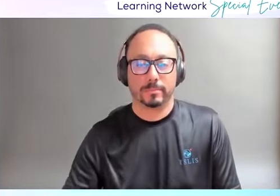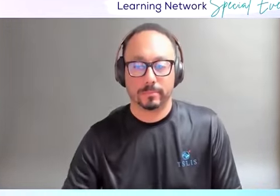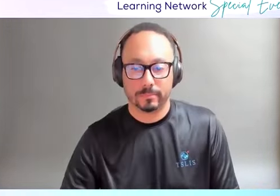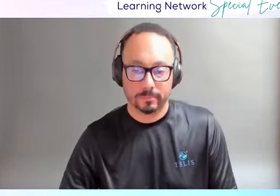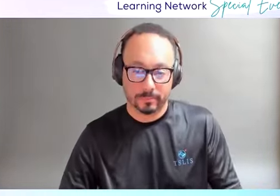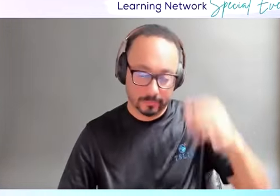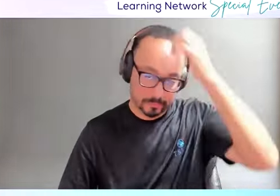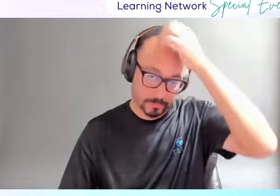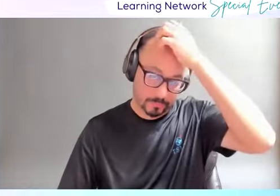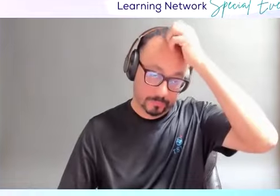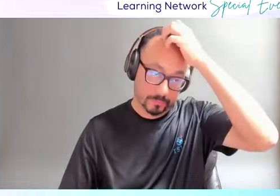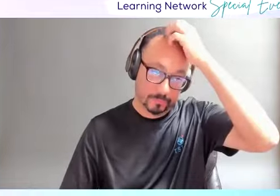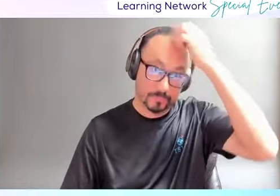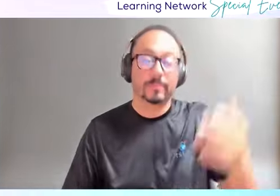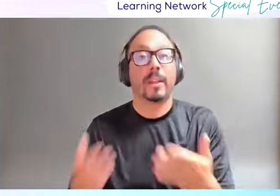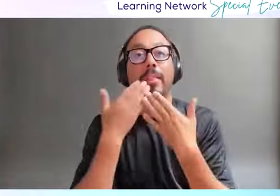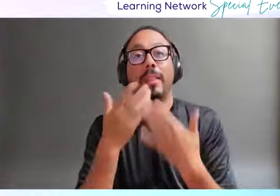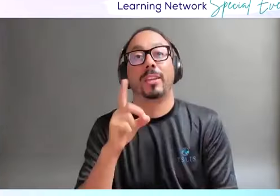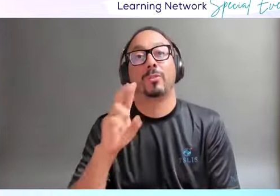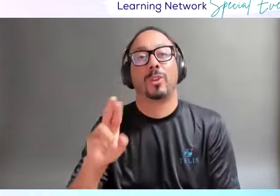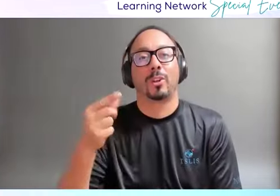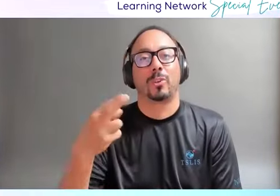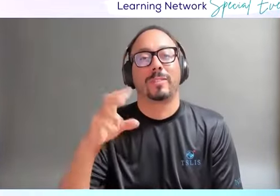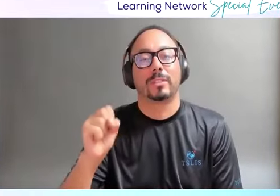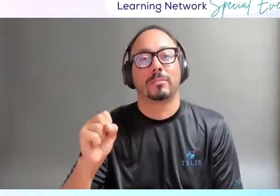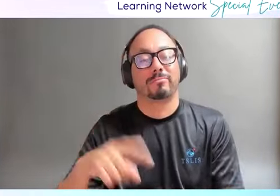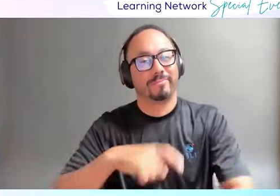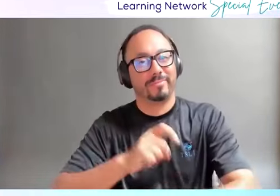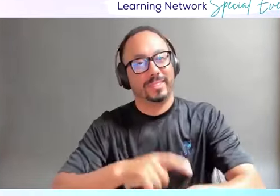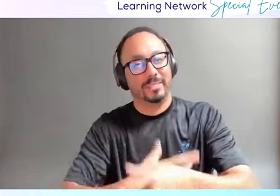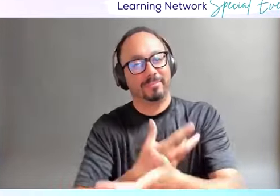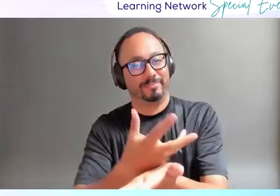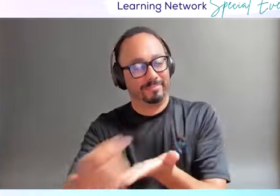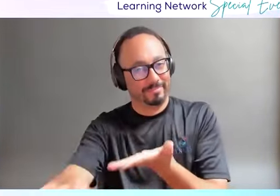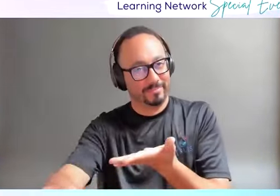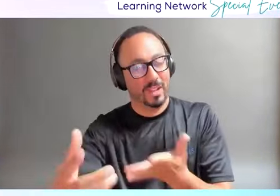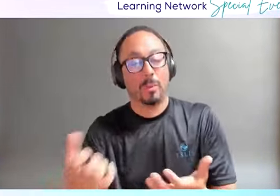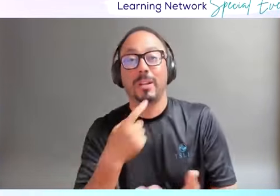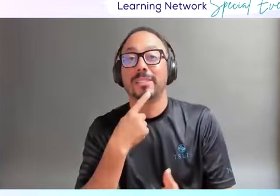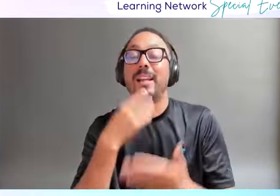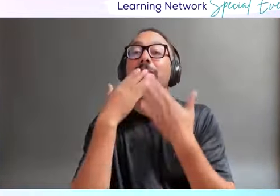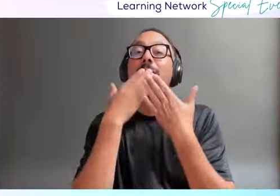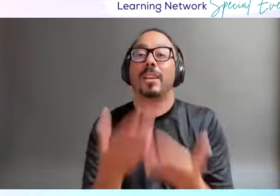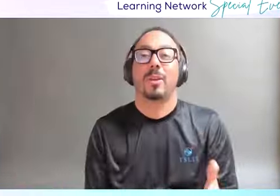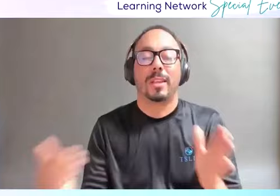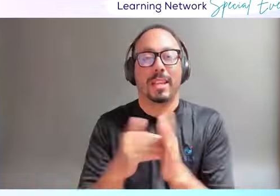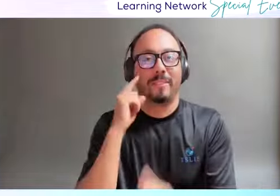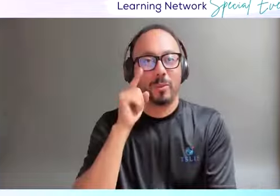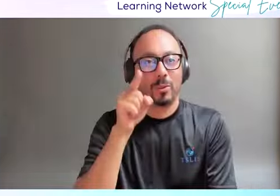Thank you, Dr. Greaves. That's all the time that we have today. So I want to say a big thank you again to you for your time today. We